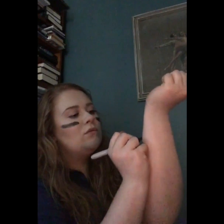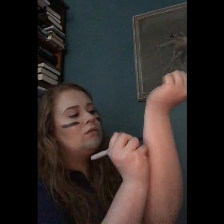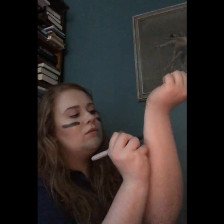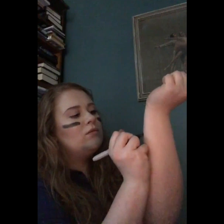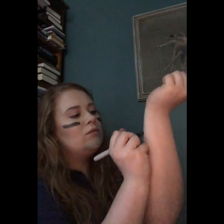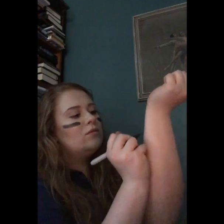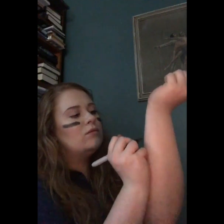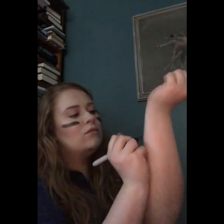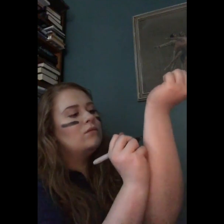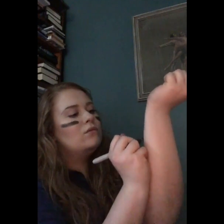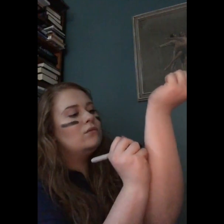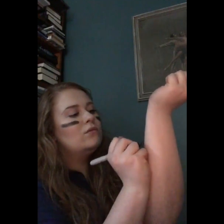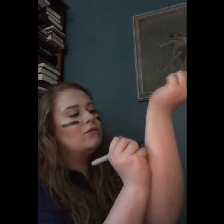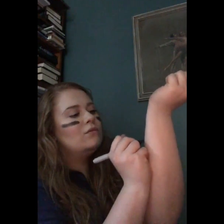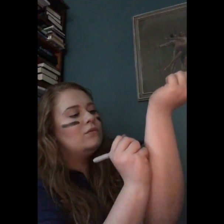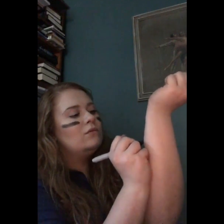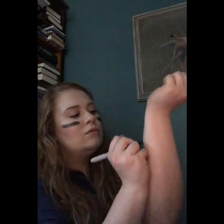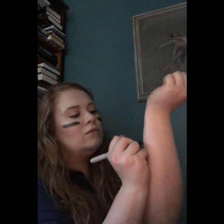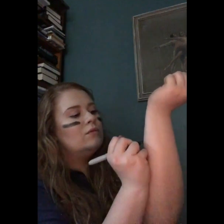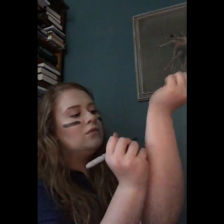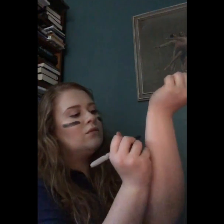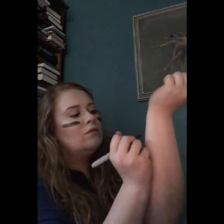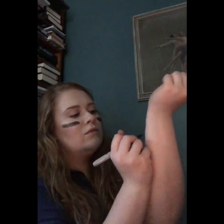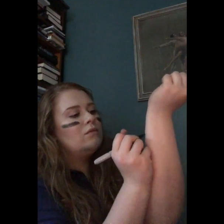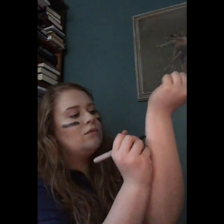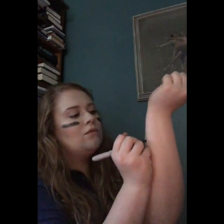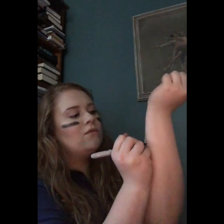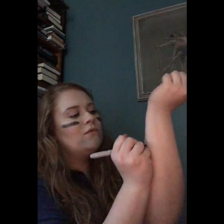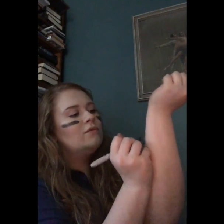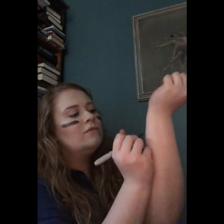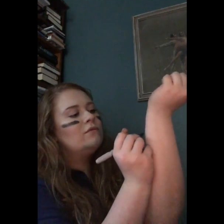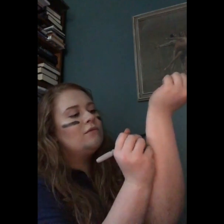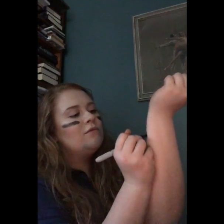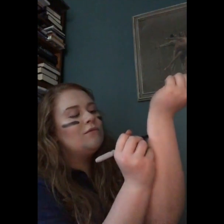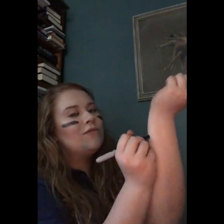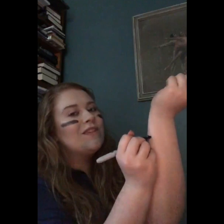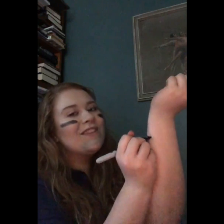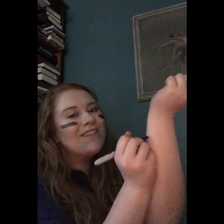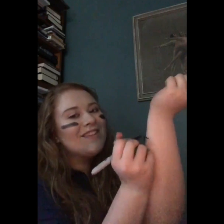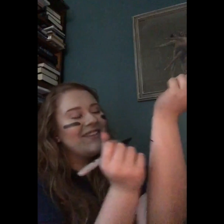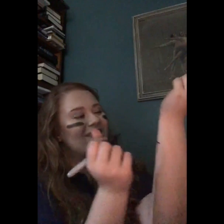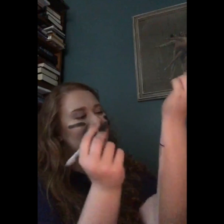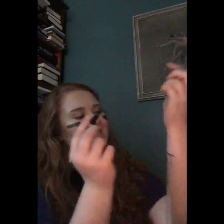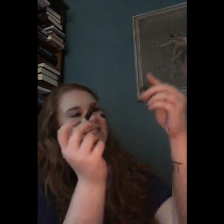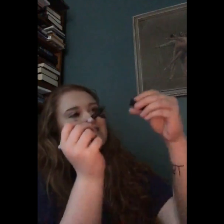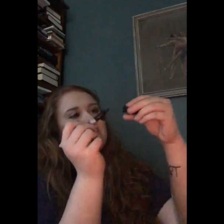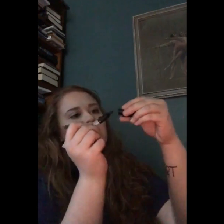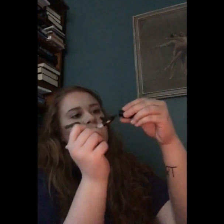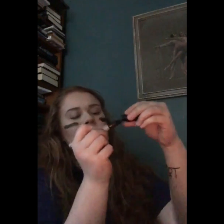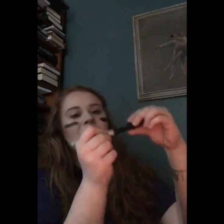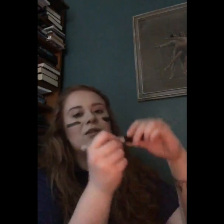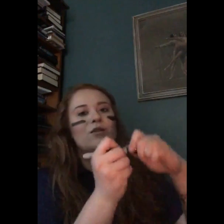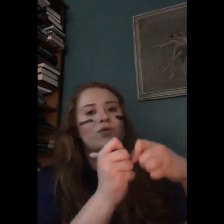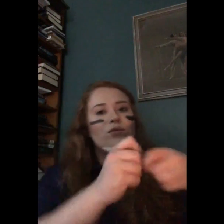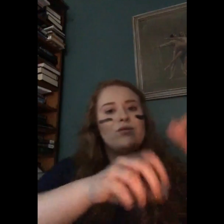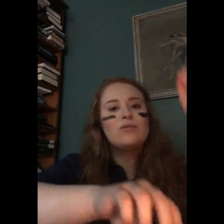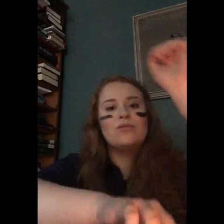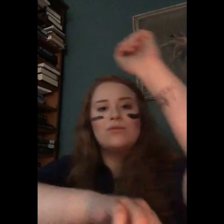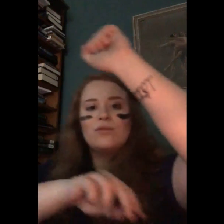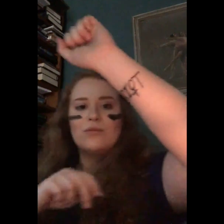on your head And when will you get tired Feeling bad And